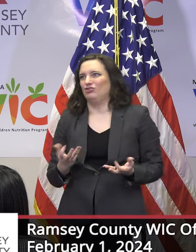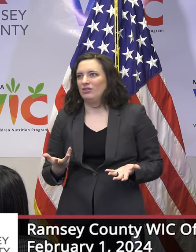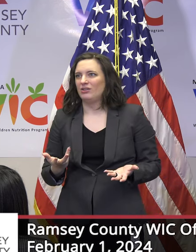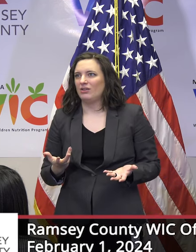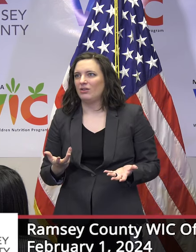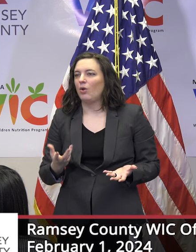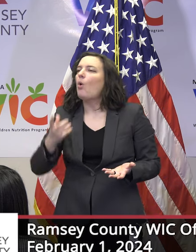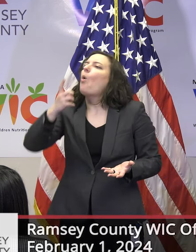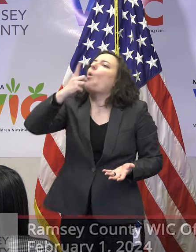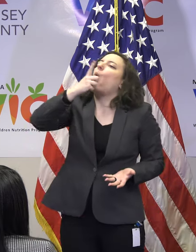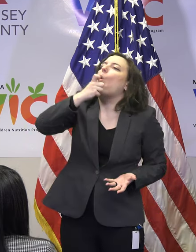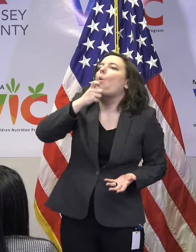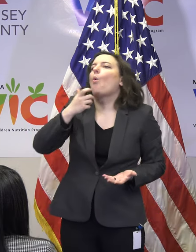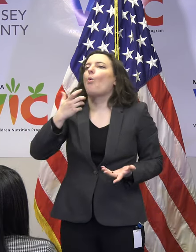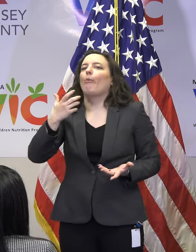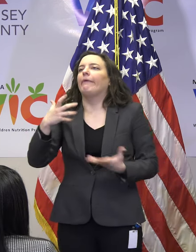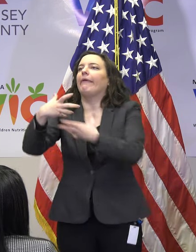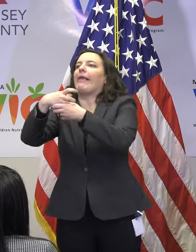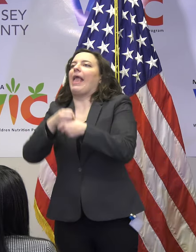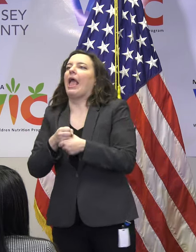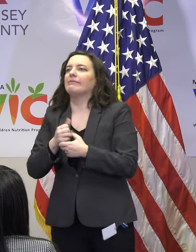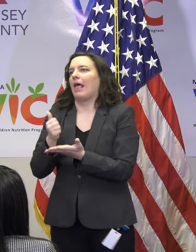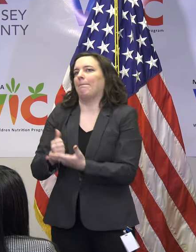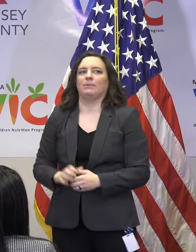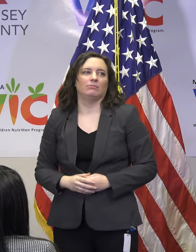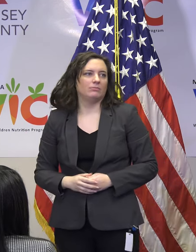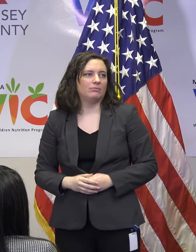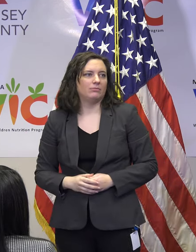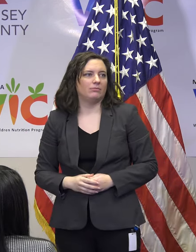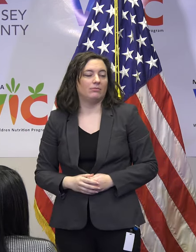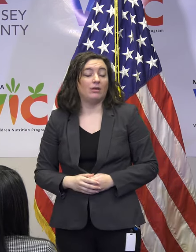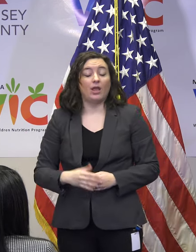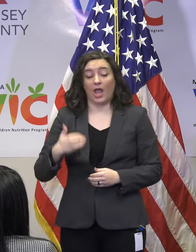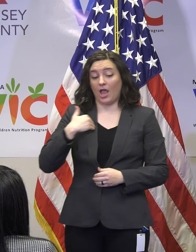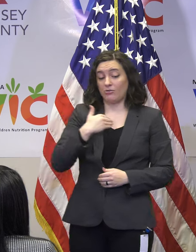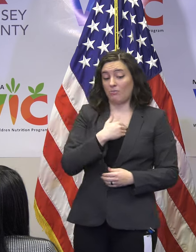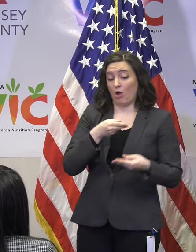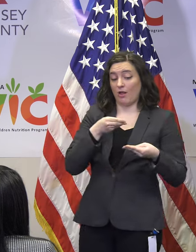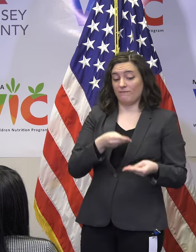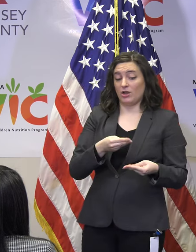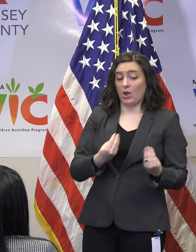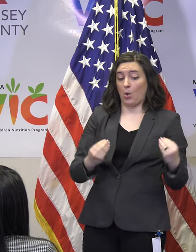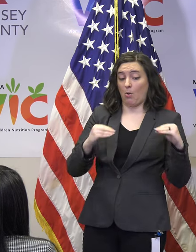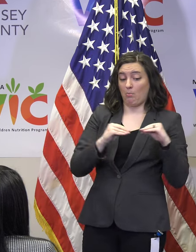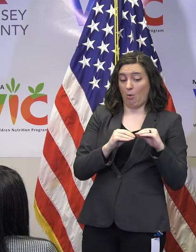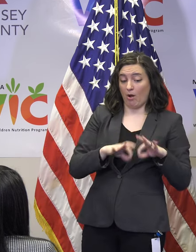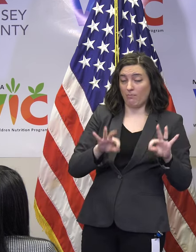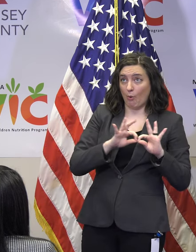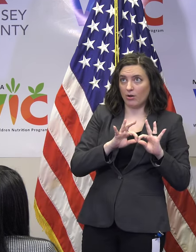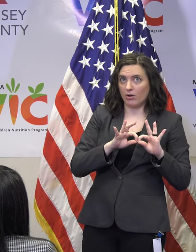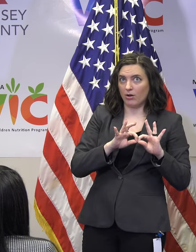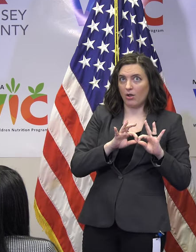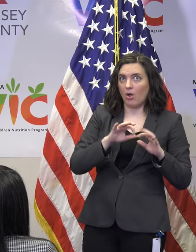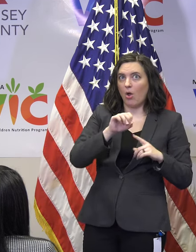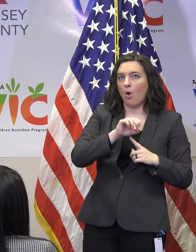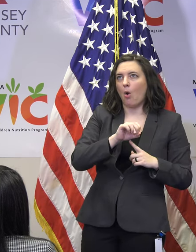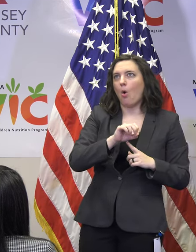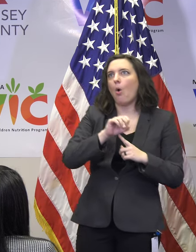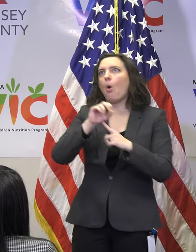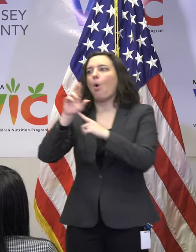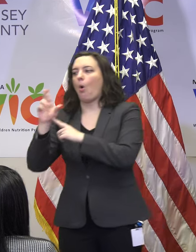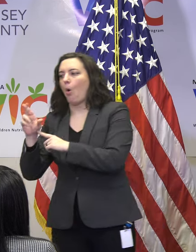decide who's more important, is the breastfeeding counseling more important than the child who has